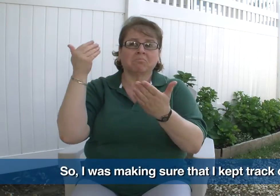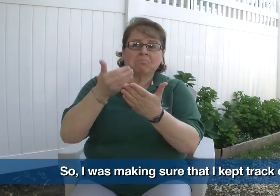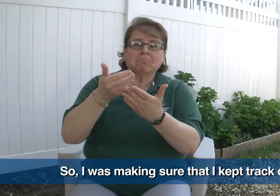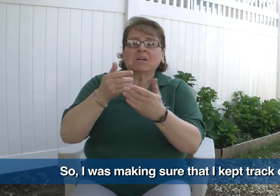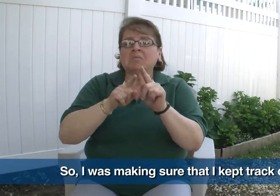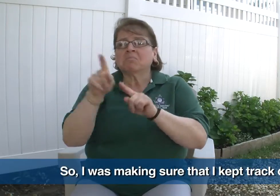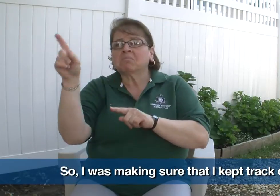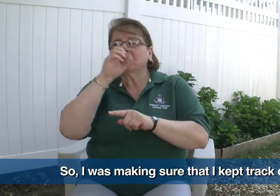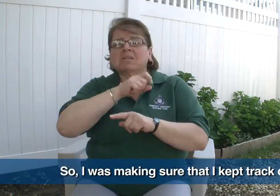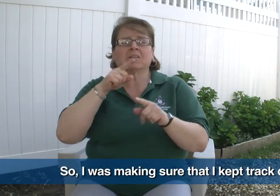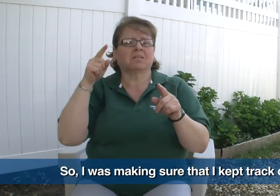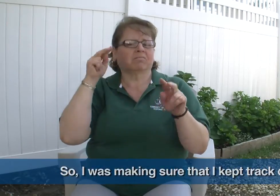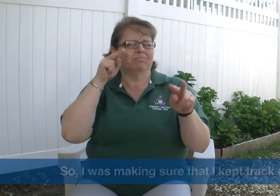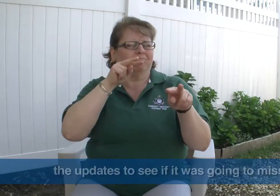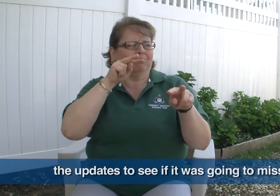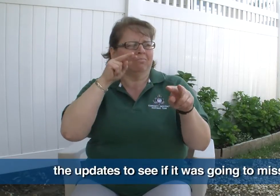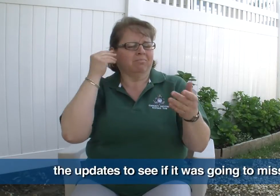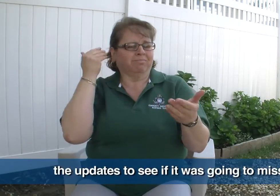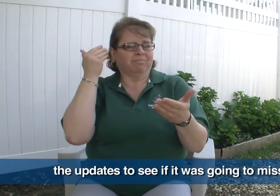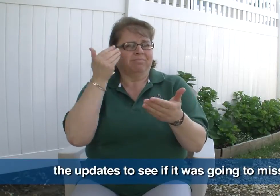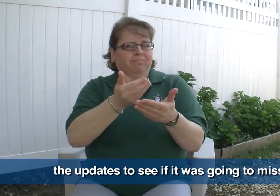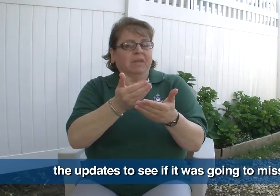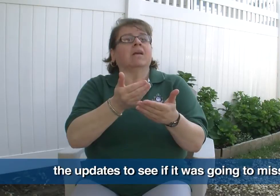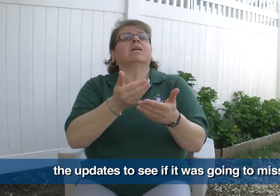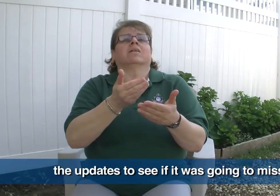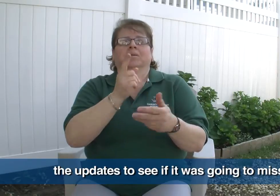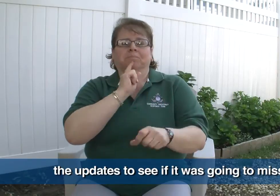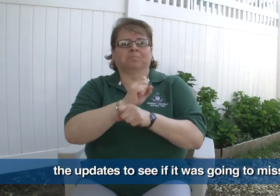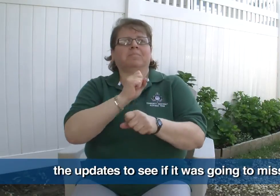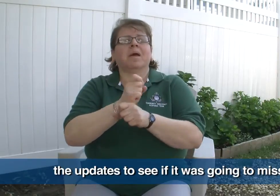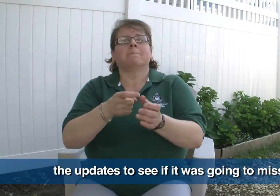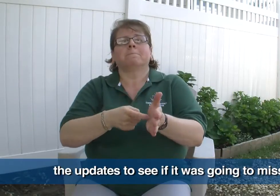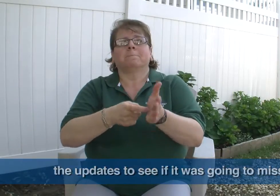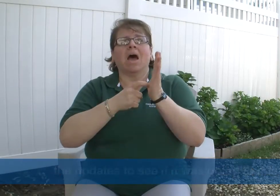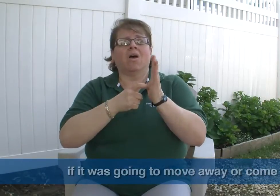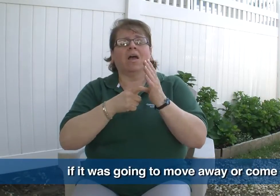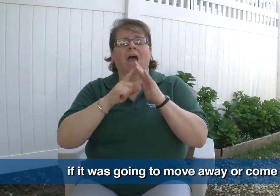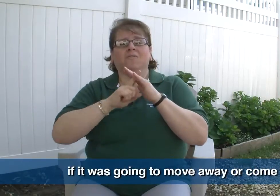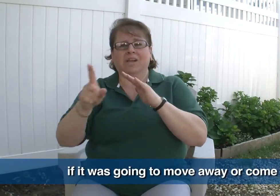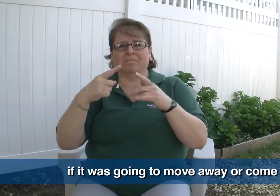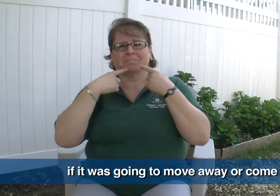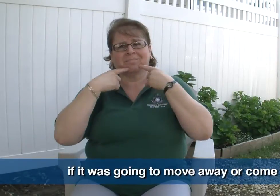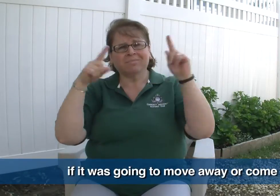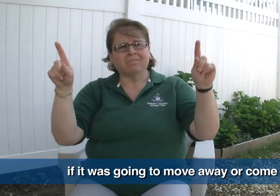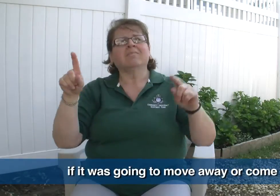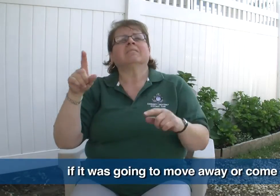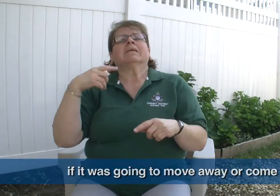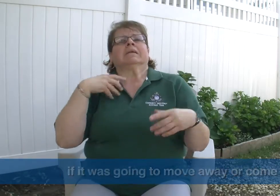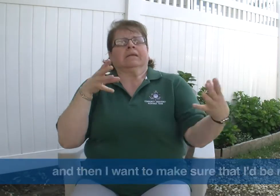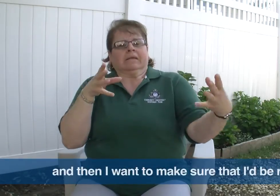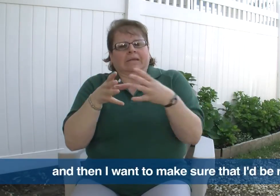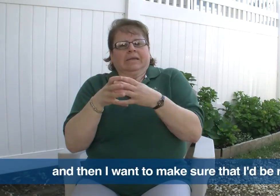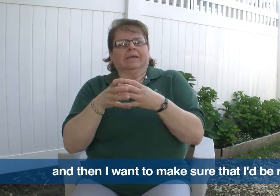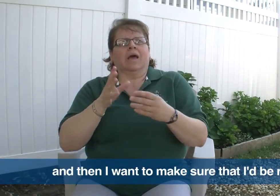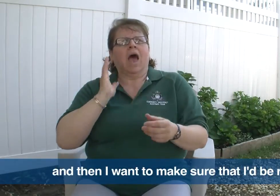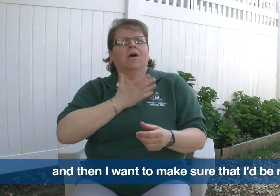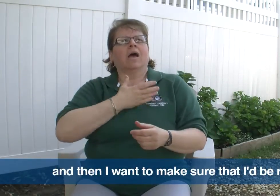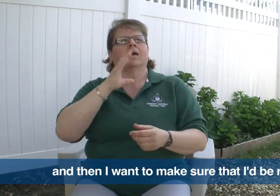sure that I kept track of all the updates to see if it was going to miss us or if it was going to move away or come here. And then I want to